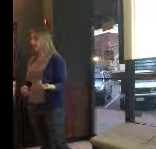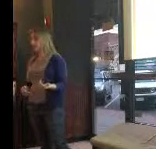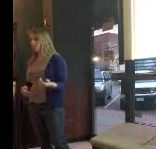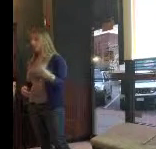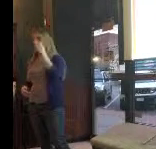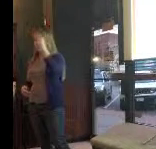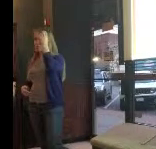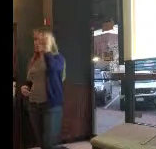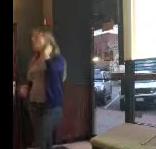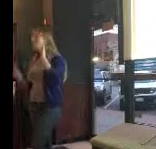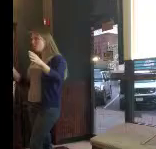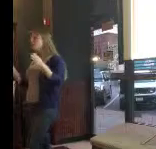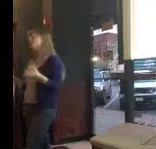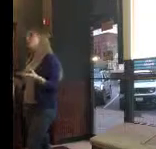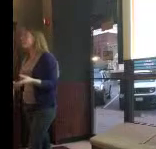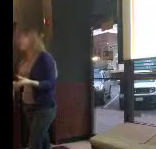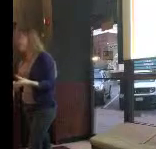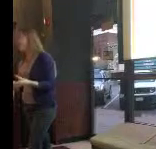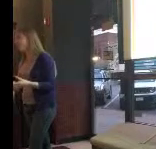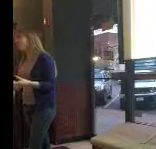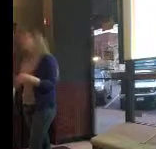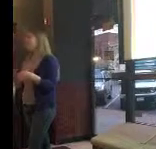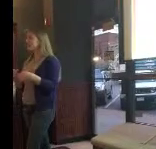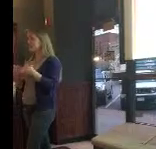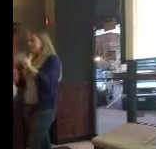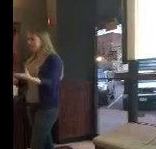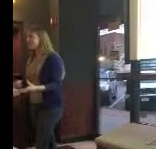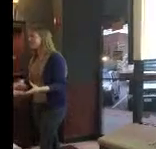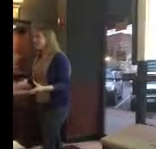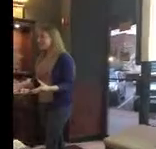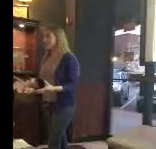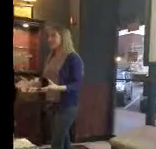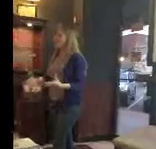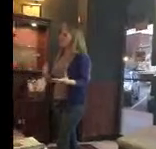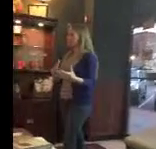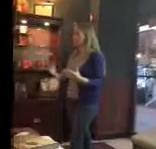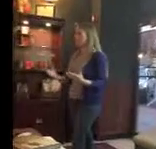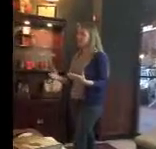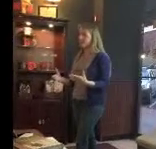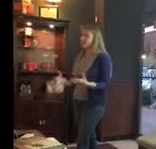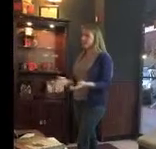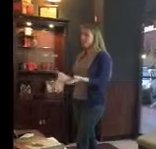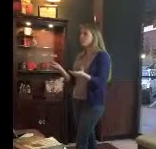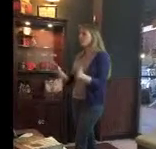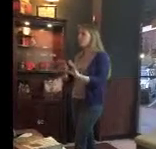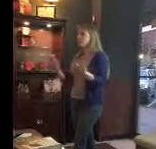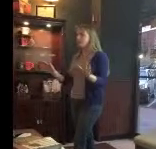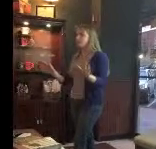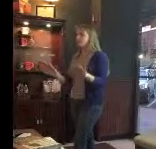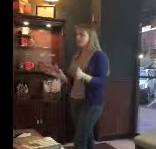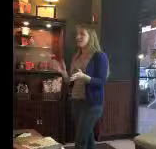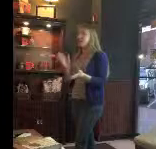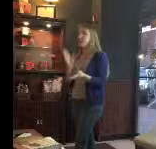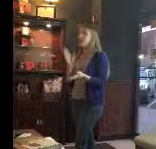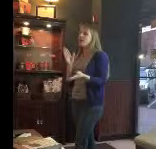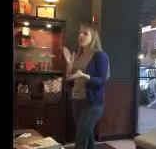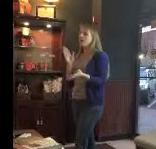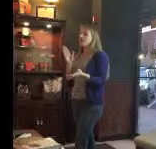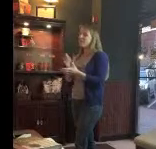0. Now this wouldn't really be a problem because it fixes the missing data and it's fairly reasonable and it's what's done, it's very accepted. But the